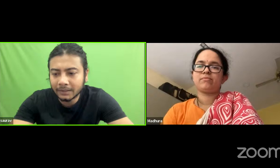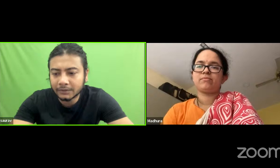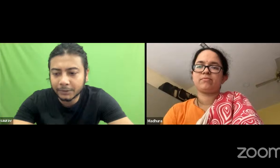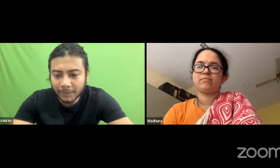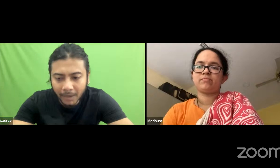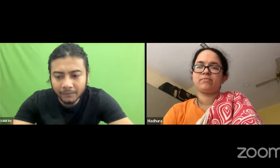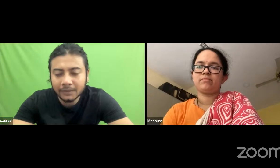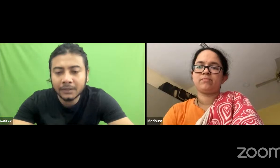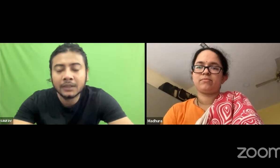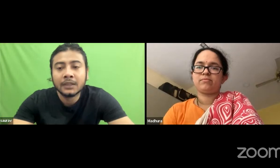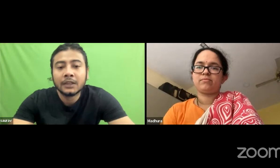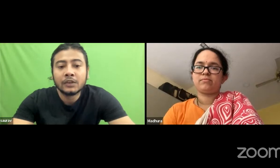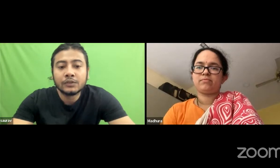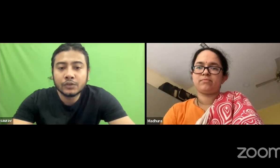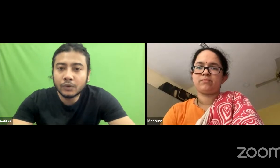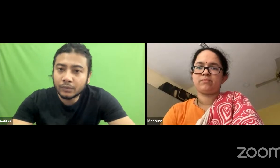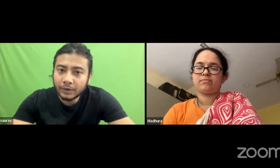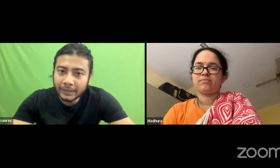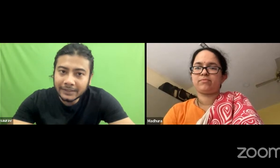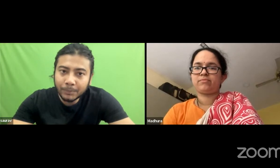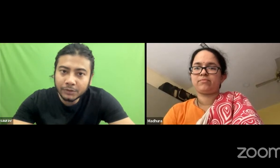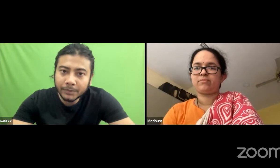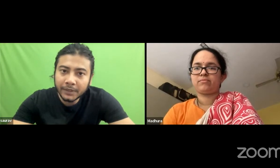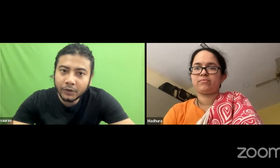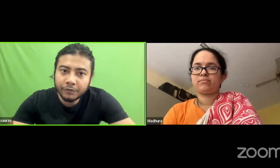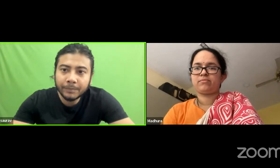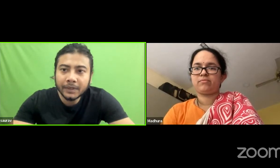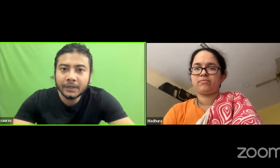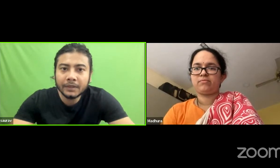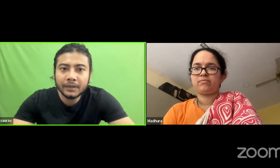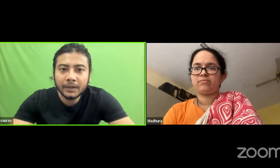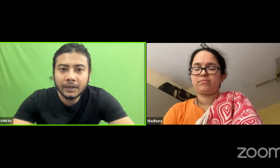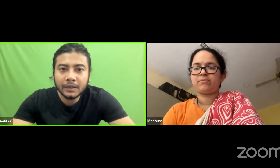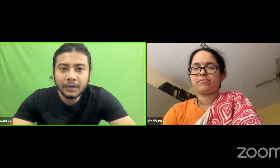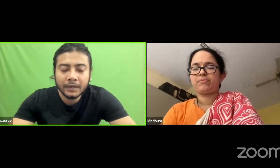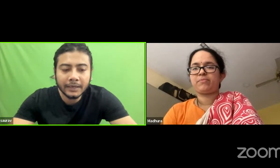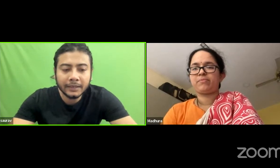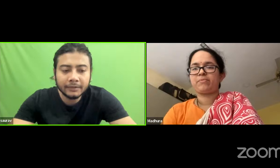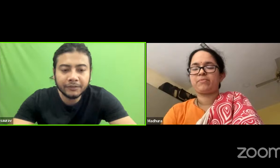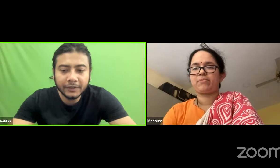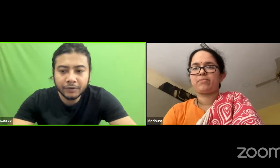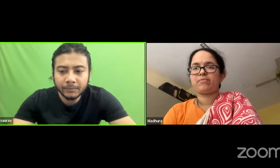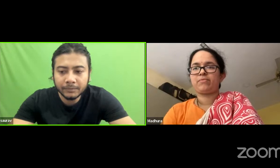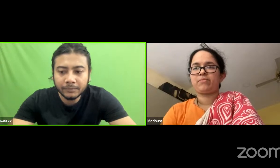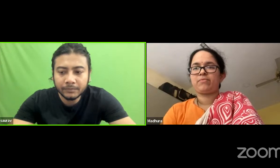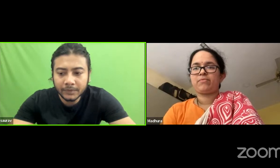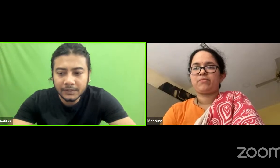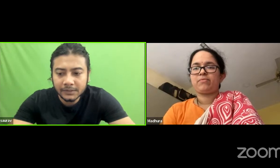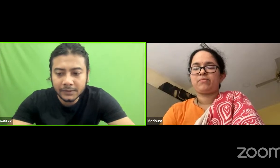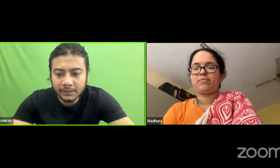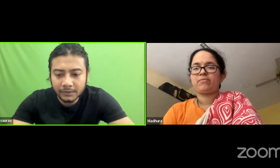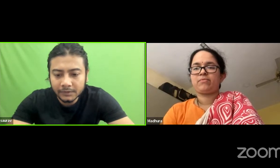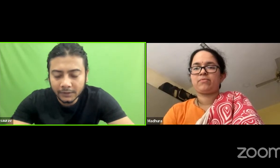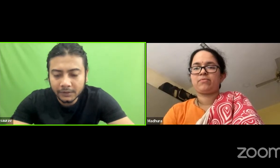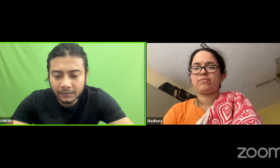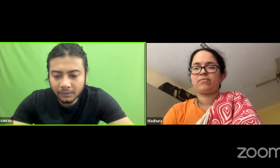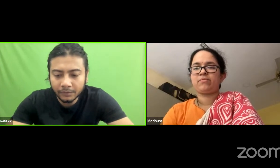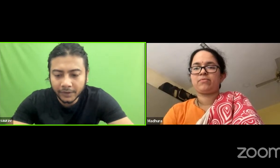Srimad Bhagavat. So is there possibility of me getting free from this circle of life